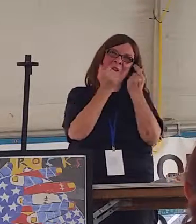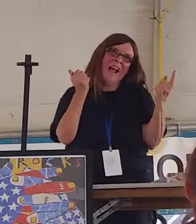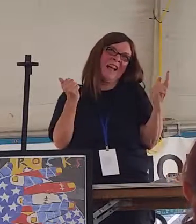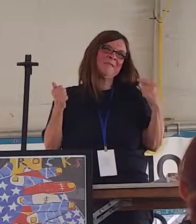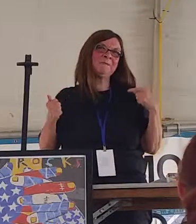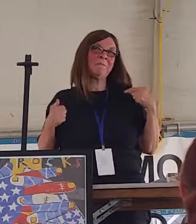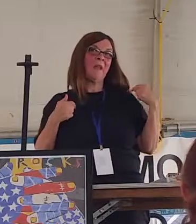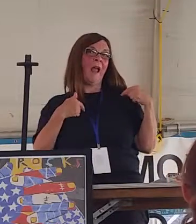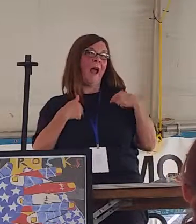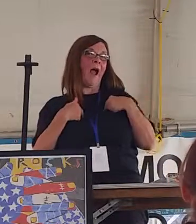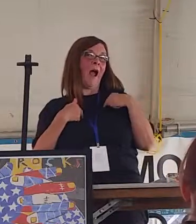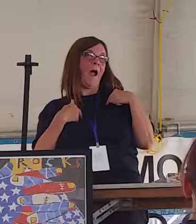Hello, everyone.